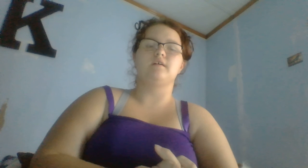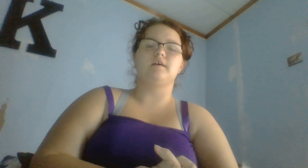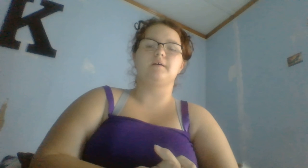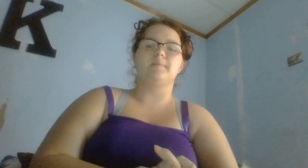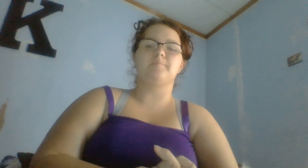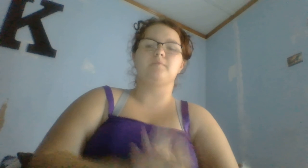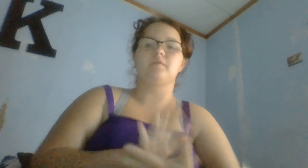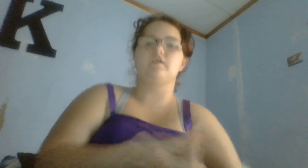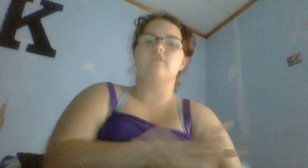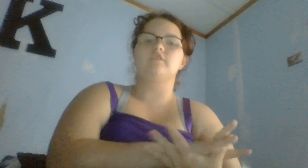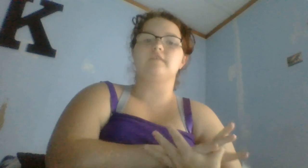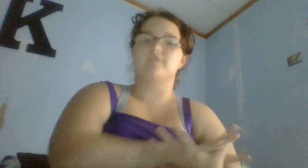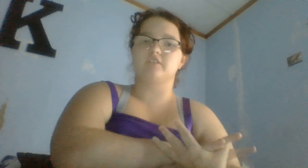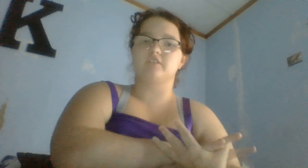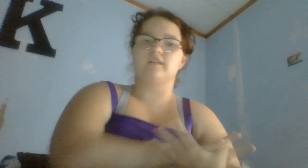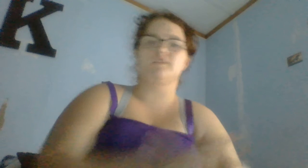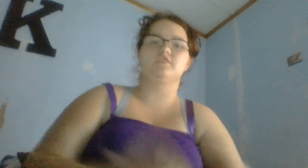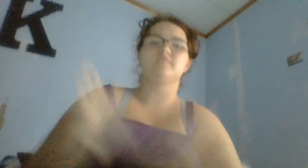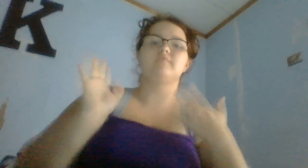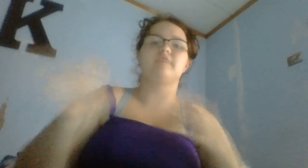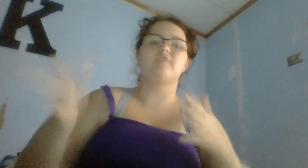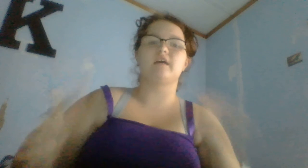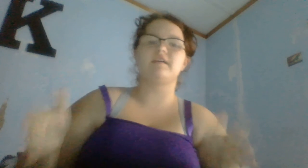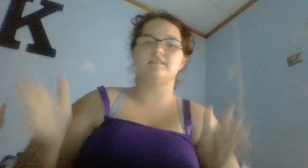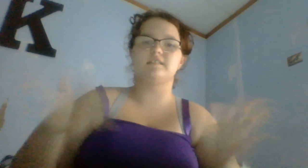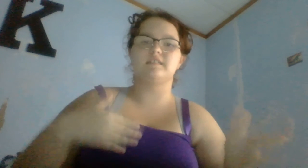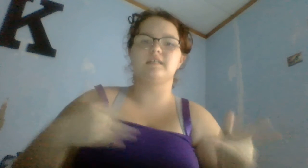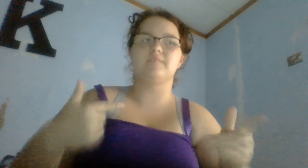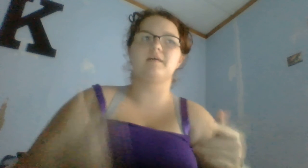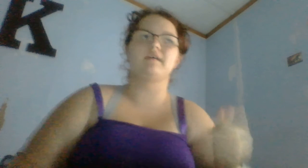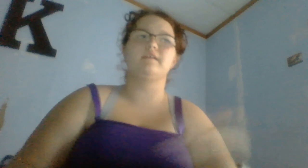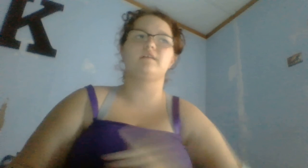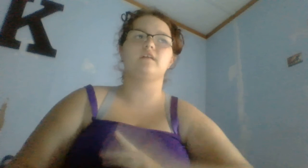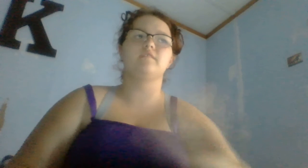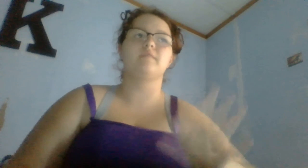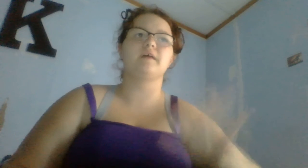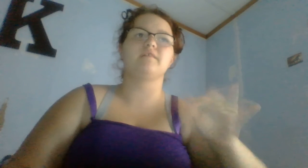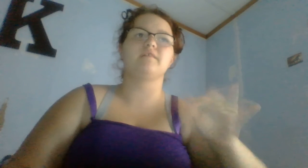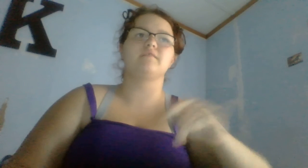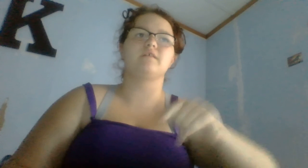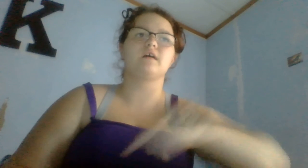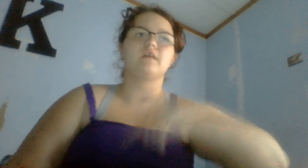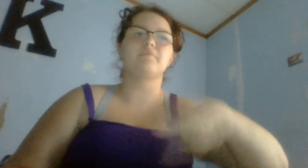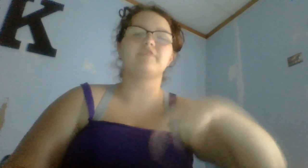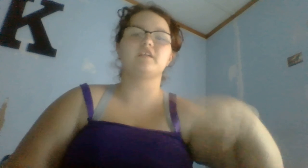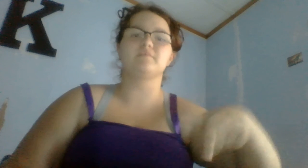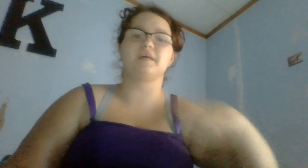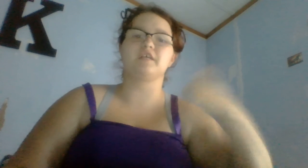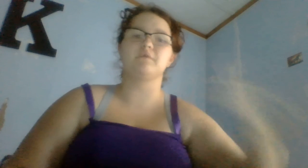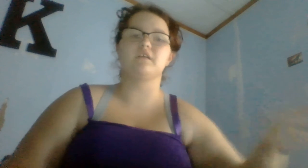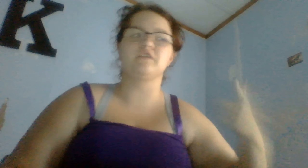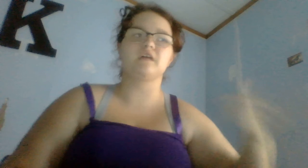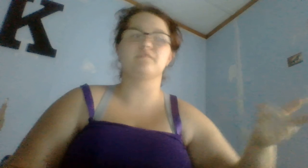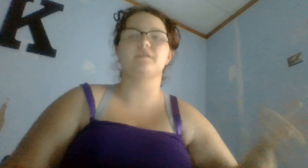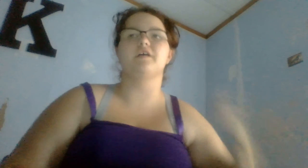um one dollar savings challenge if you guys have seen my my a couple videos back you would you guys would